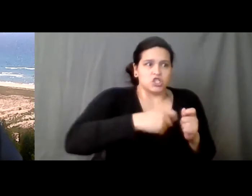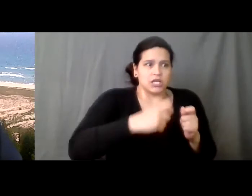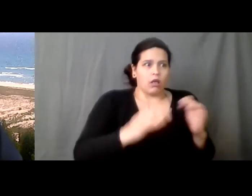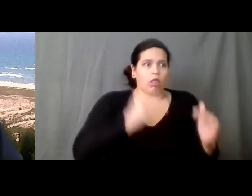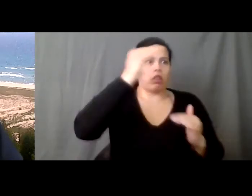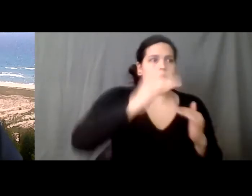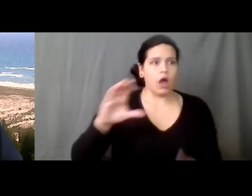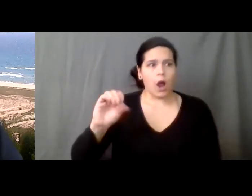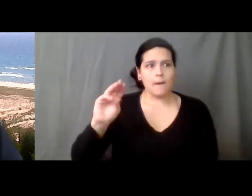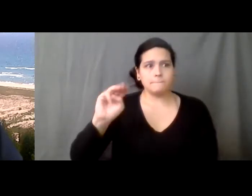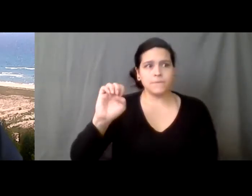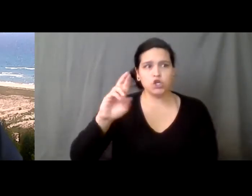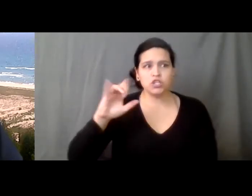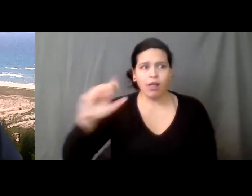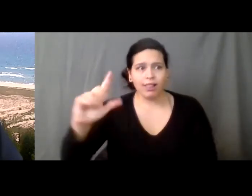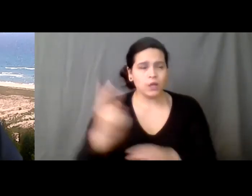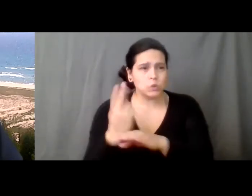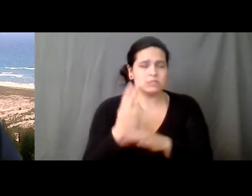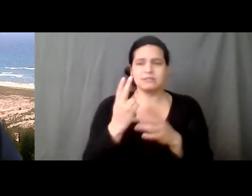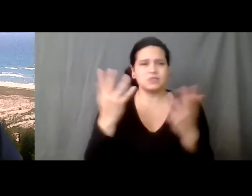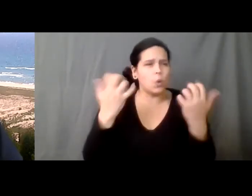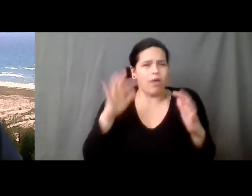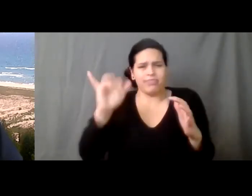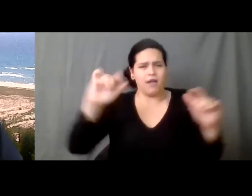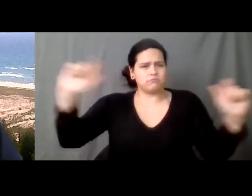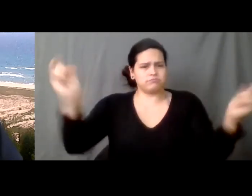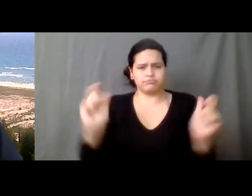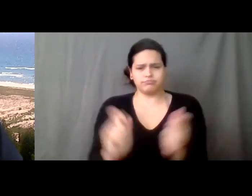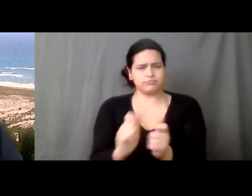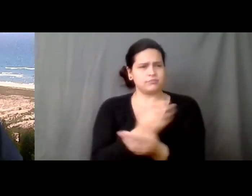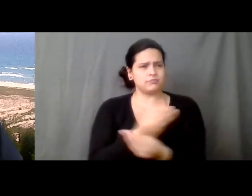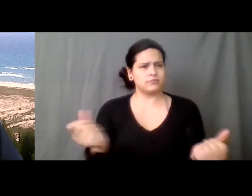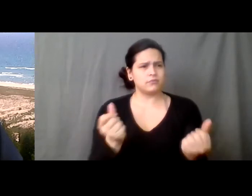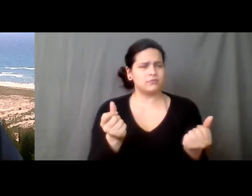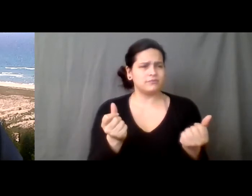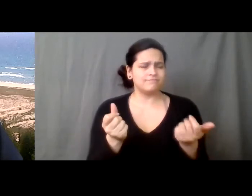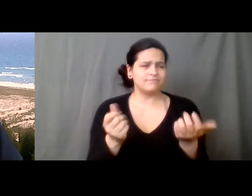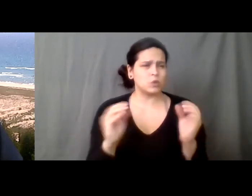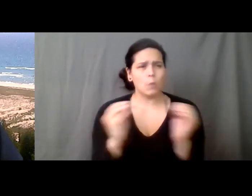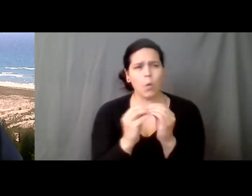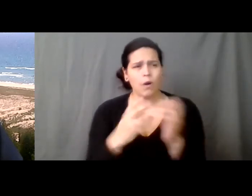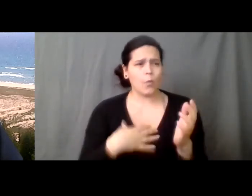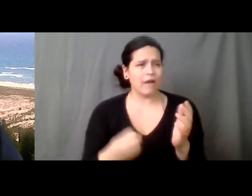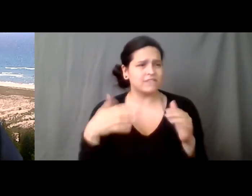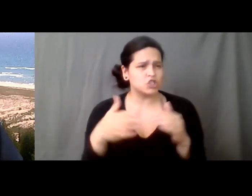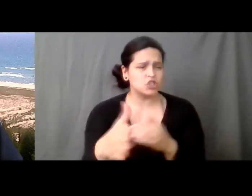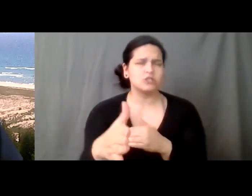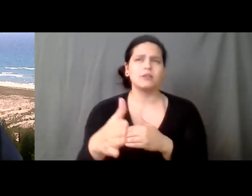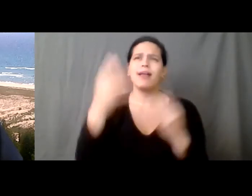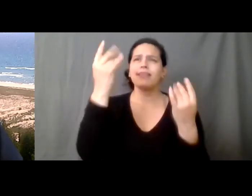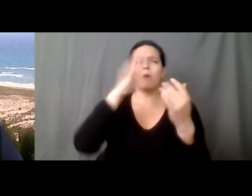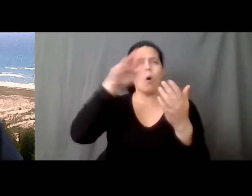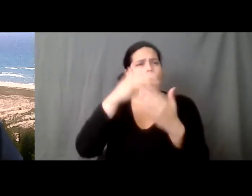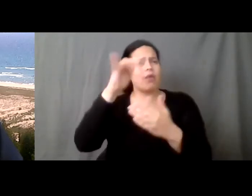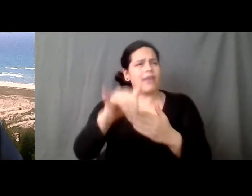so I think about all those, all of this stuff, and how I wanted to mention the, I did